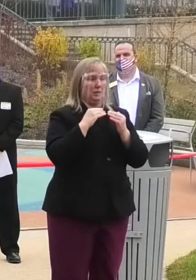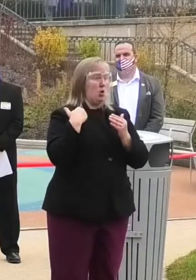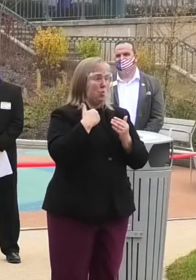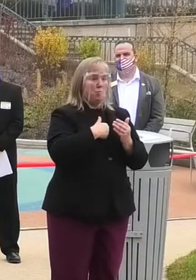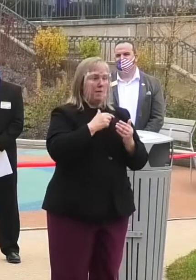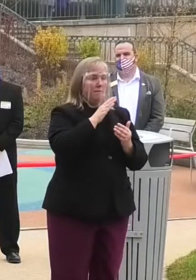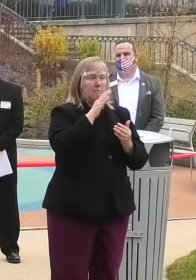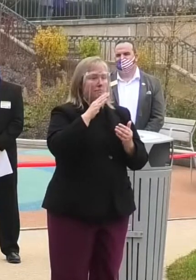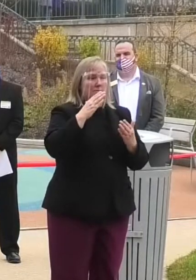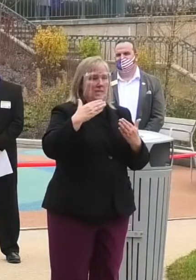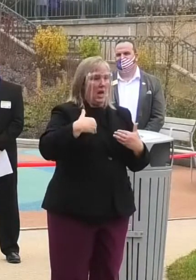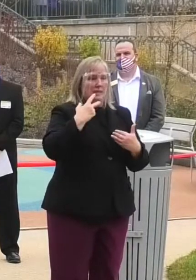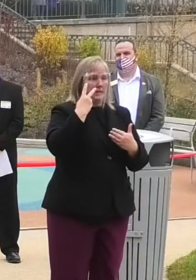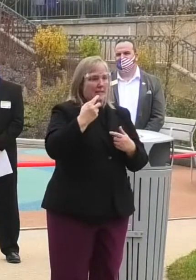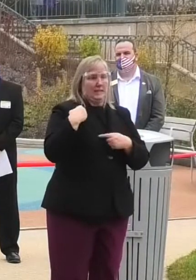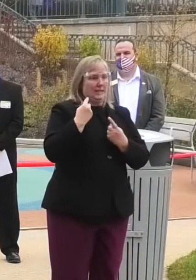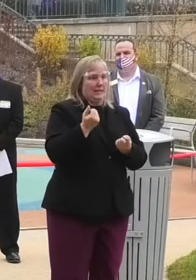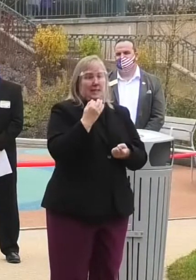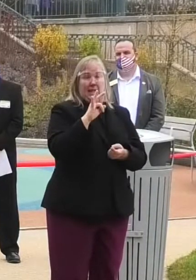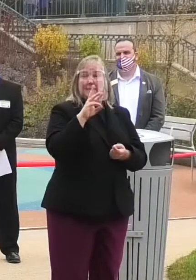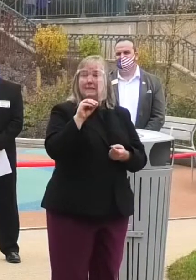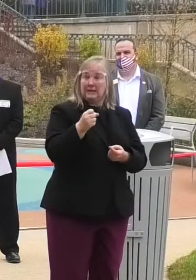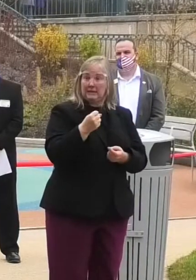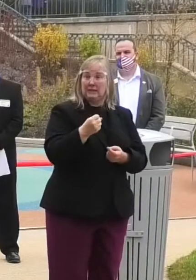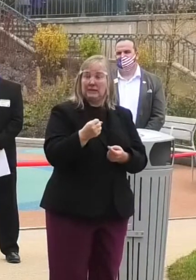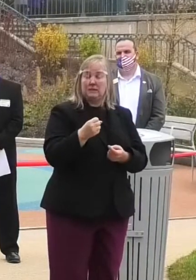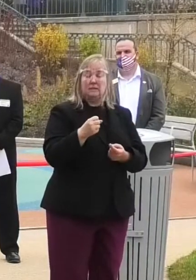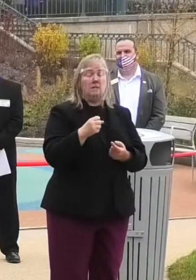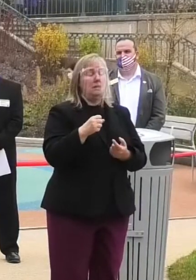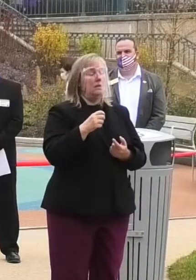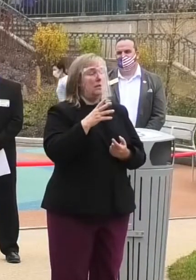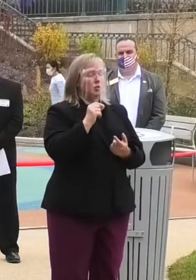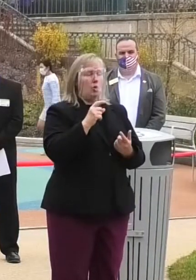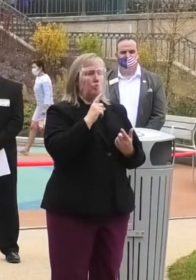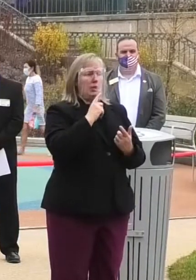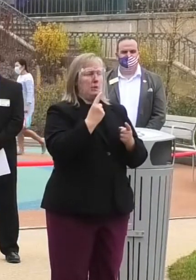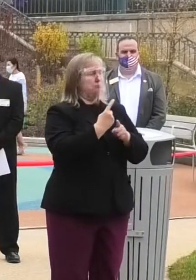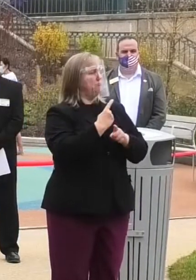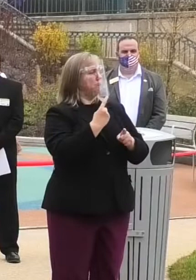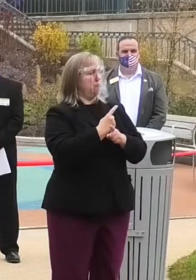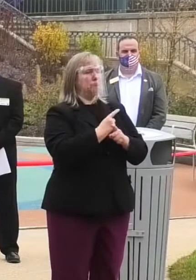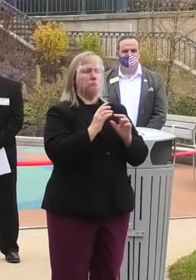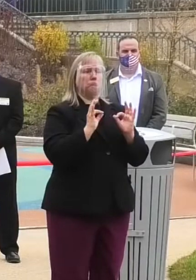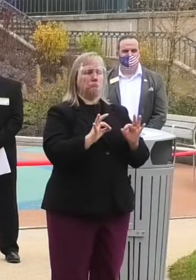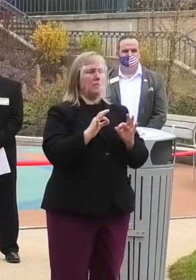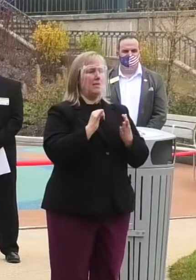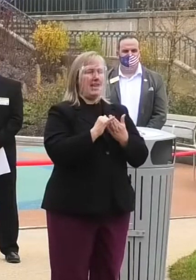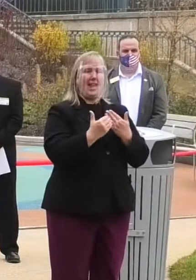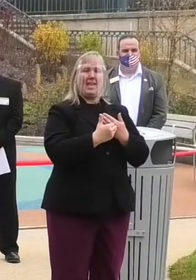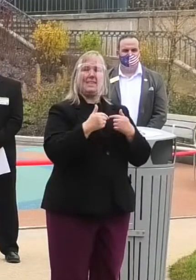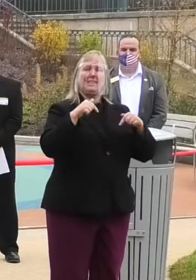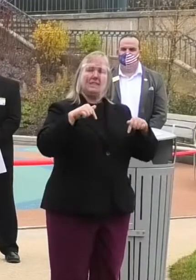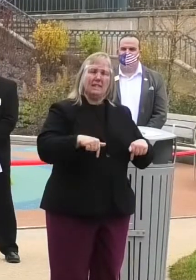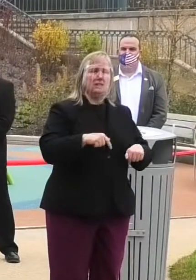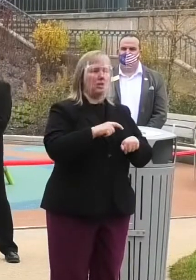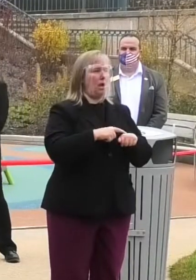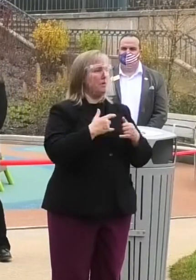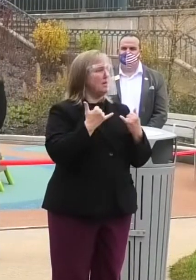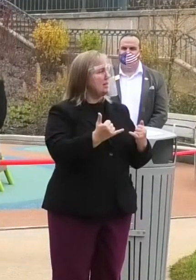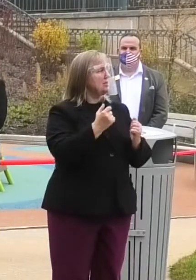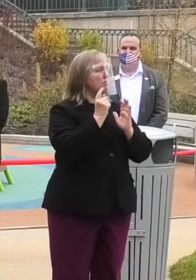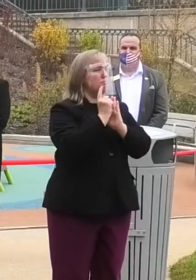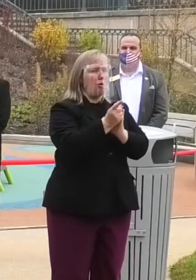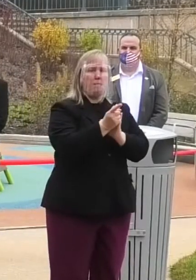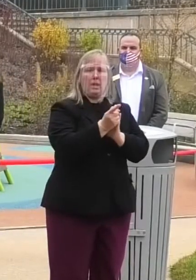haven't seen since the 1960s. It is quite befitting that at this time, in this moment,